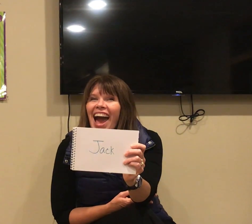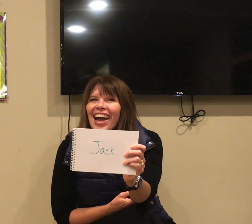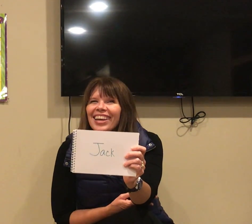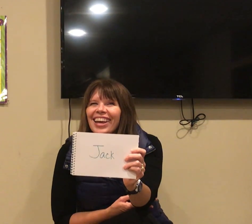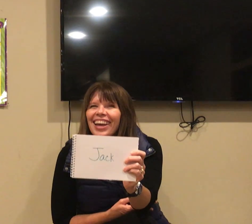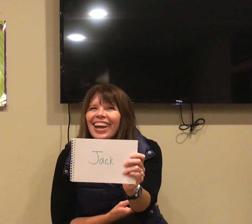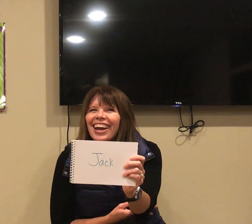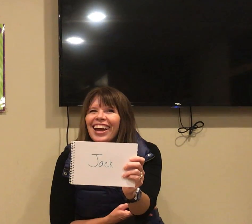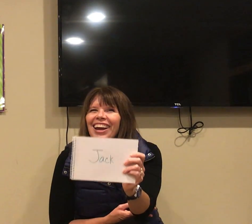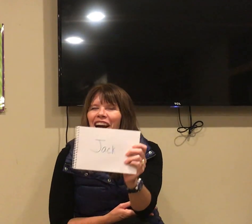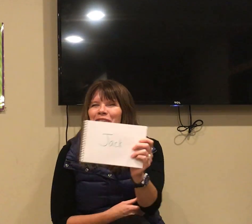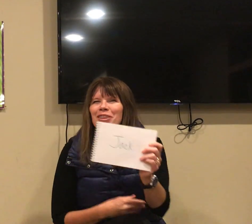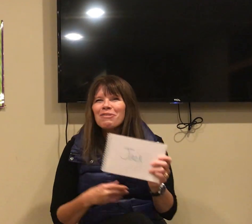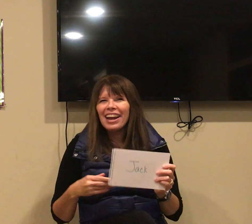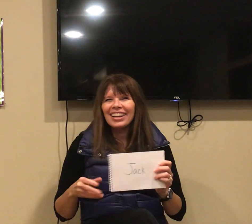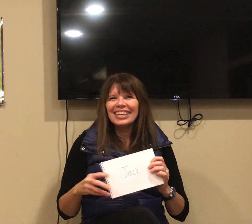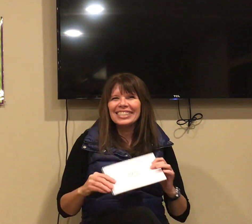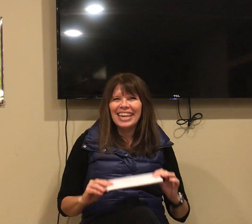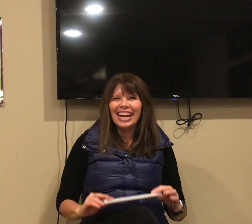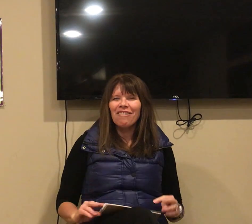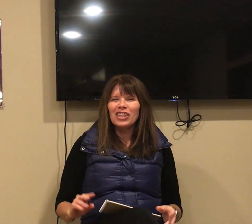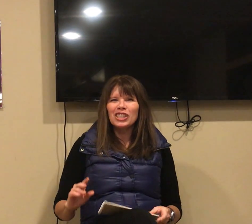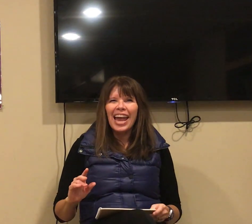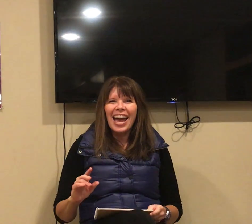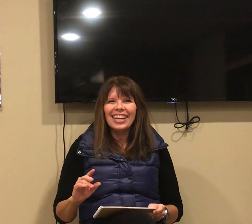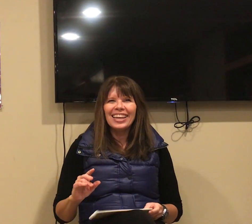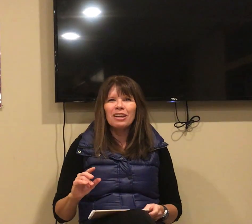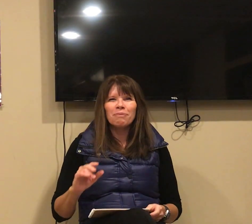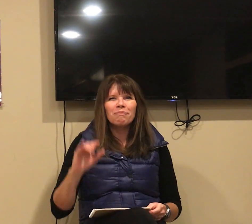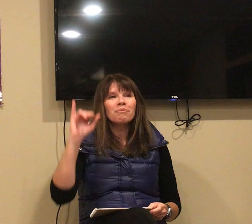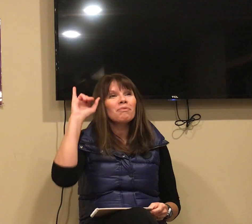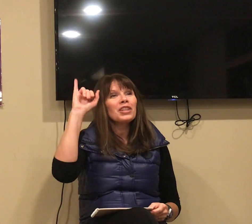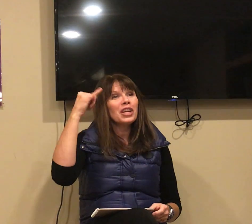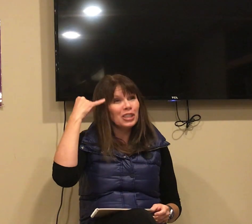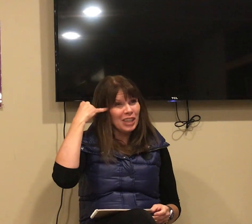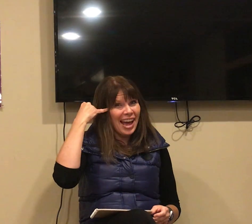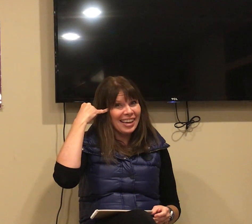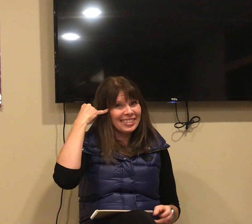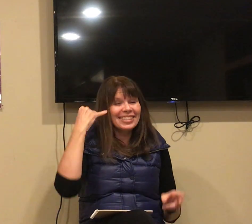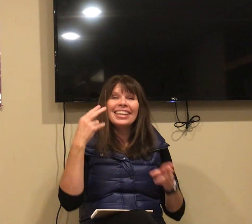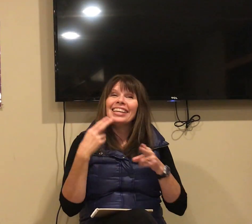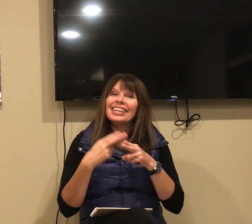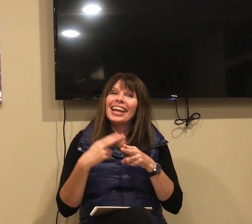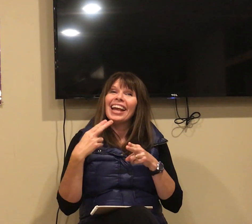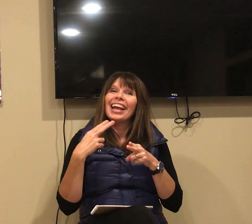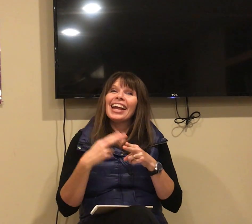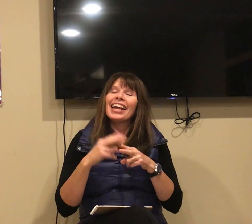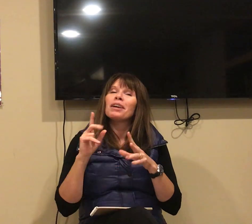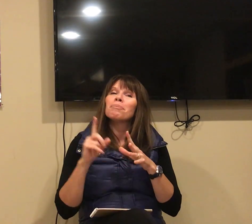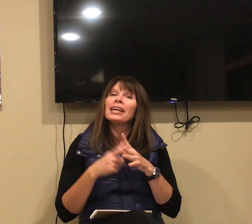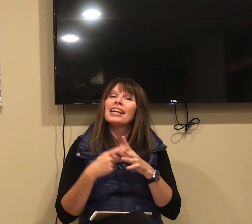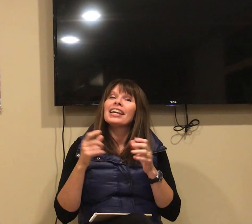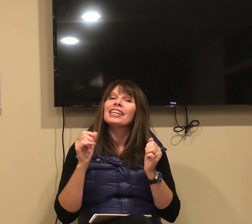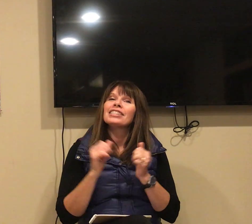Jack. Are we ready to sing for Jack? Jack's name begins